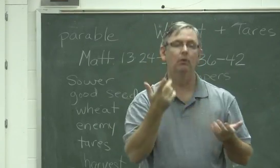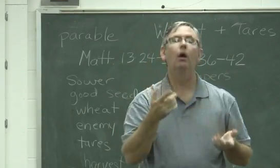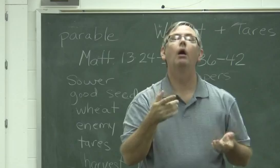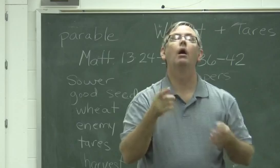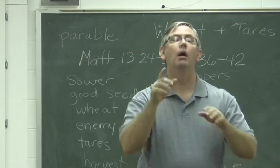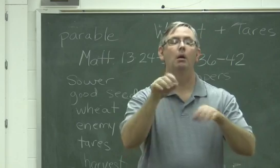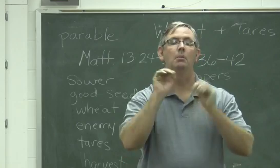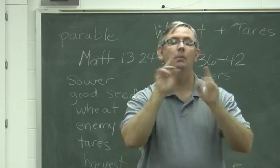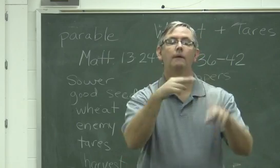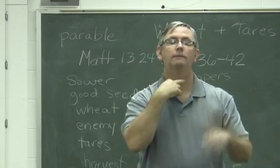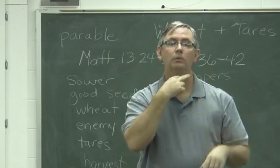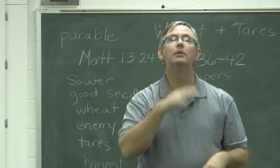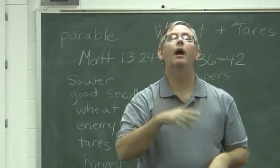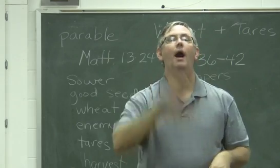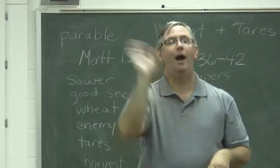he'll talk to the church about